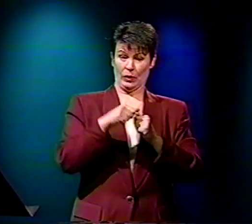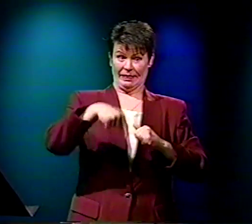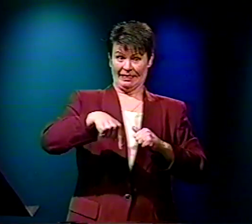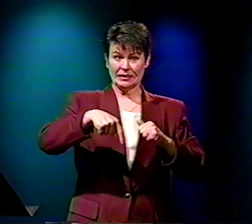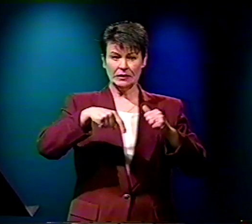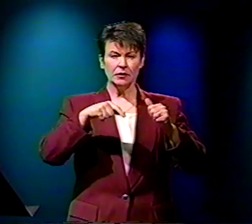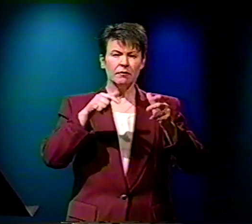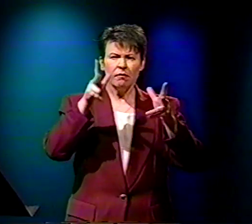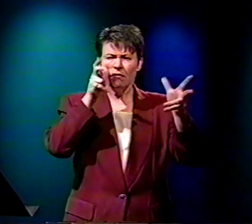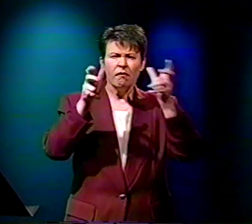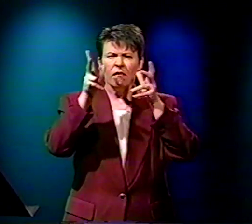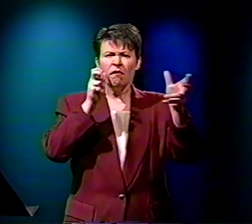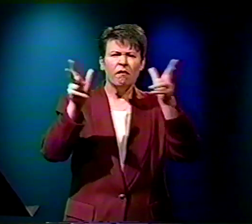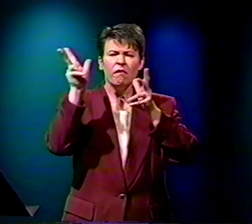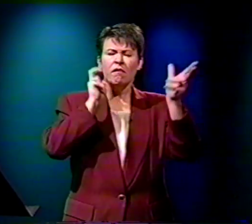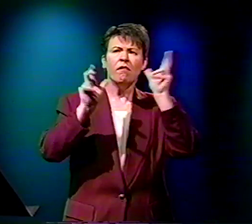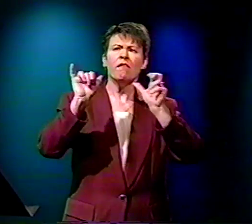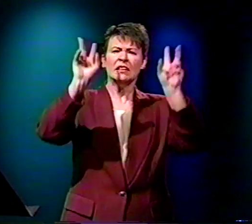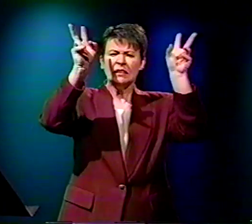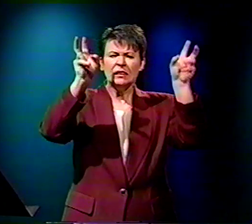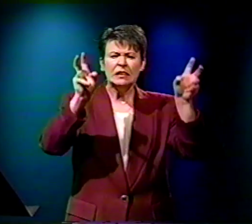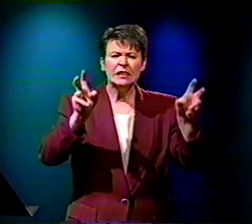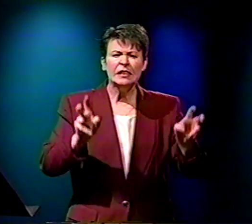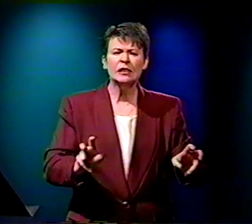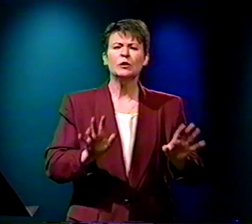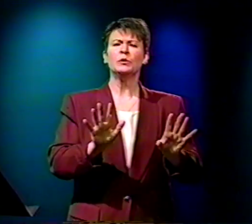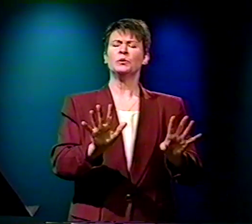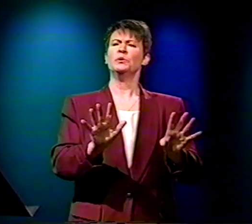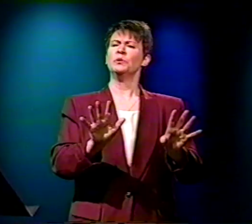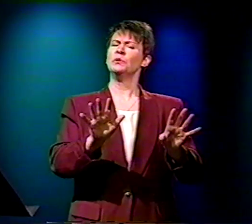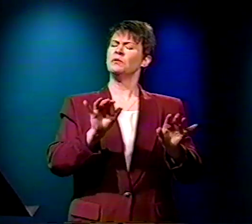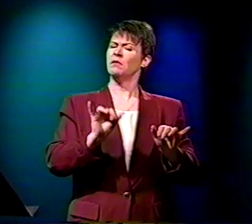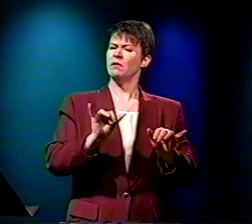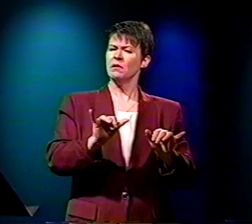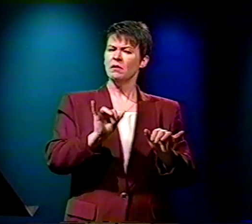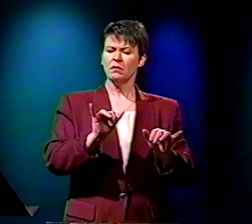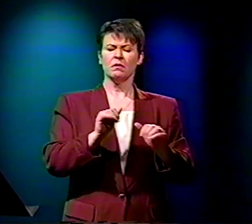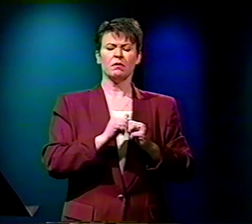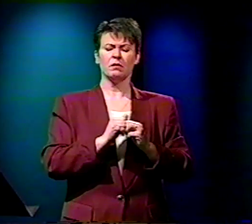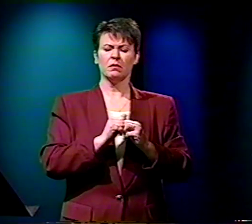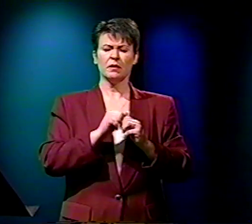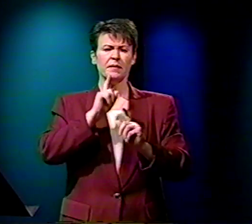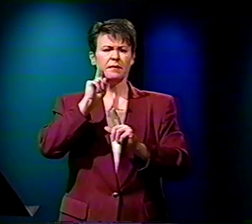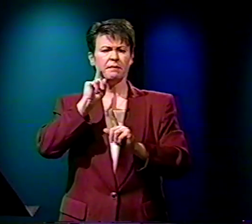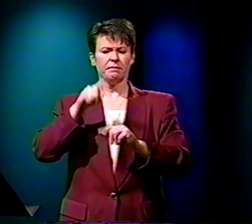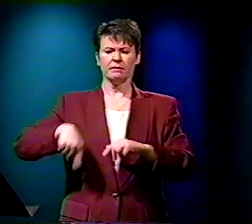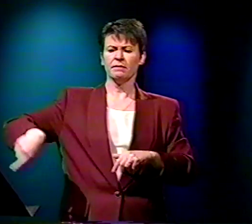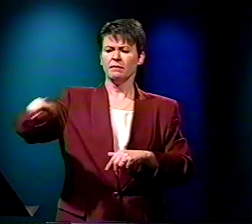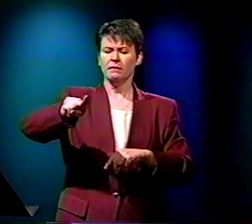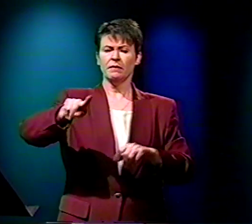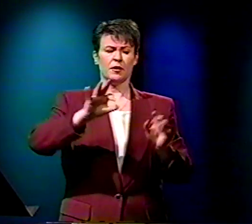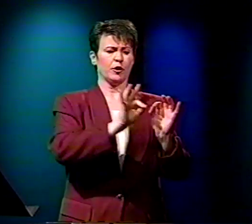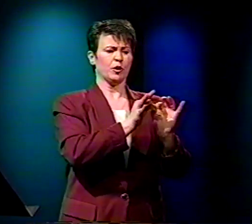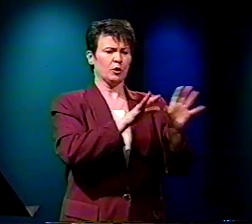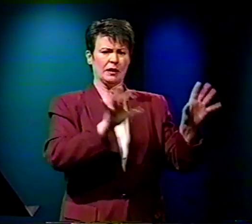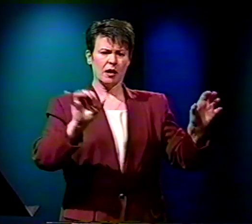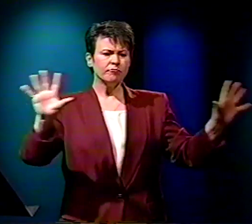I hope, with all that you've heard today and the mentioning of the issues that I've brought forth, that deaf